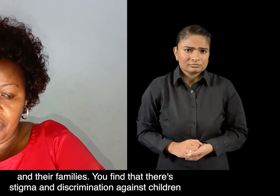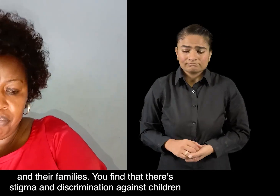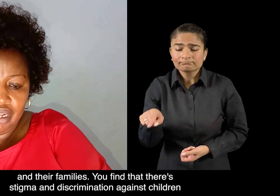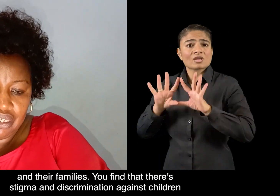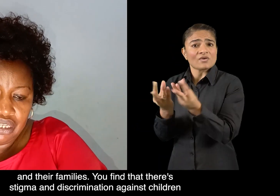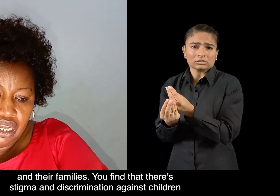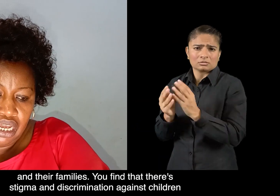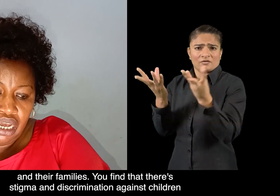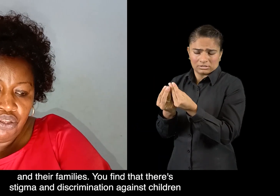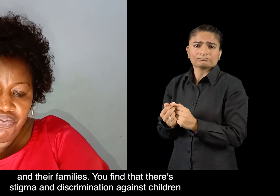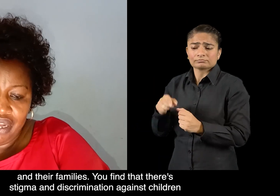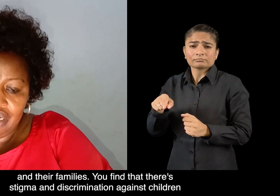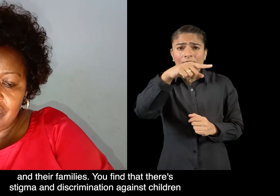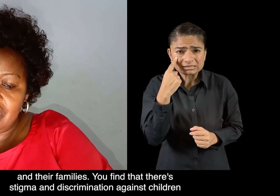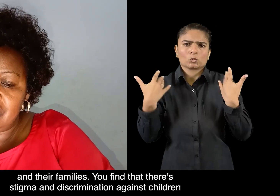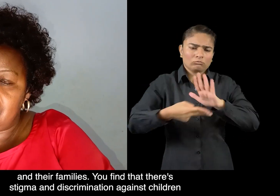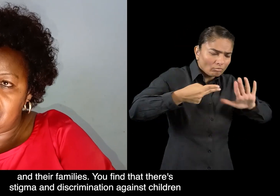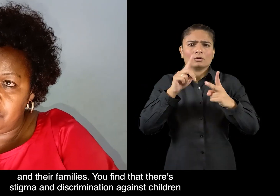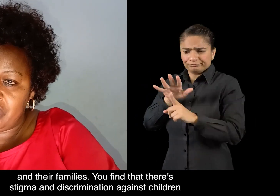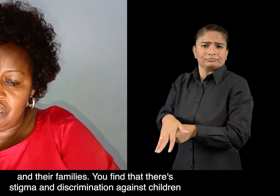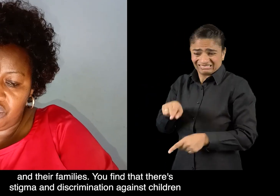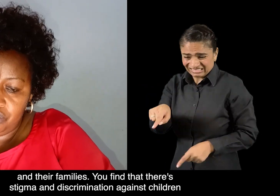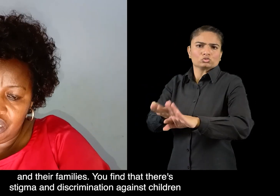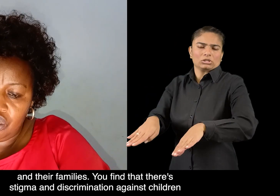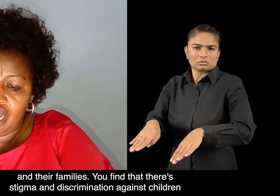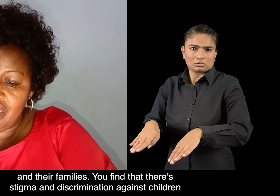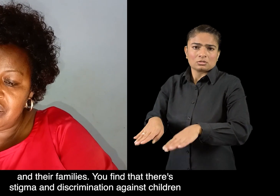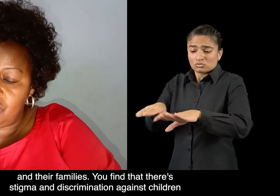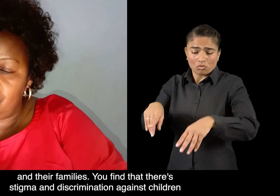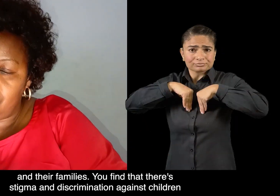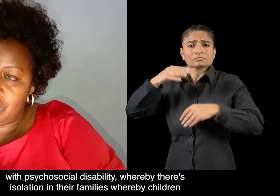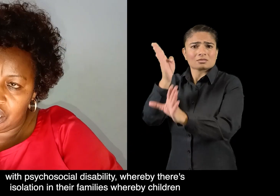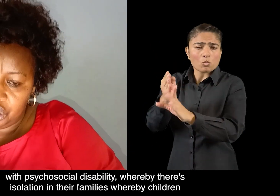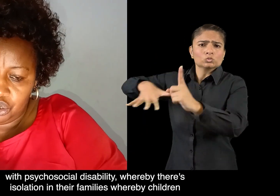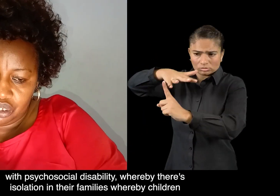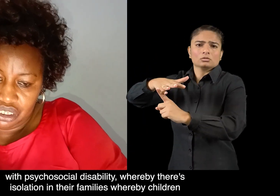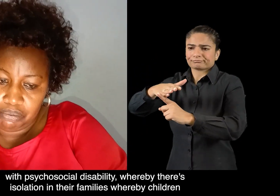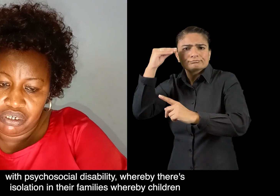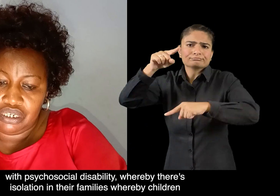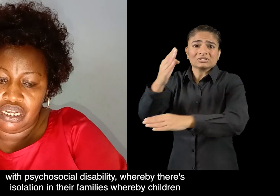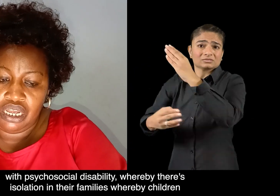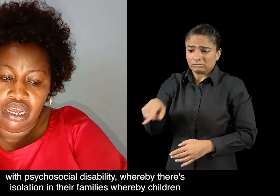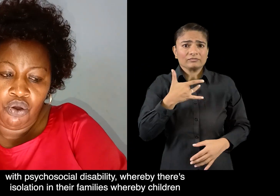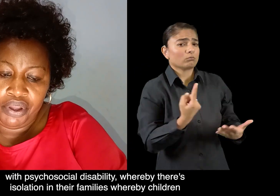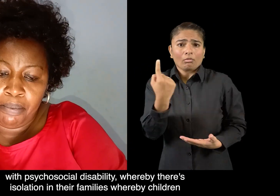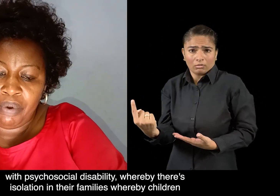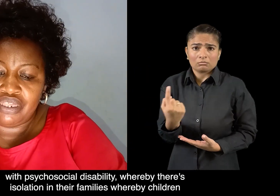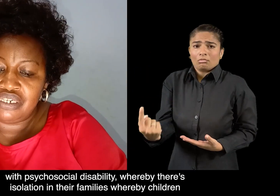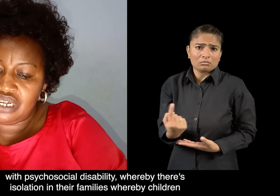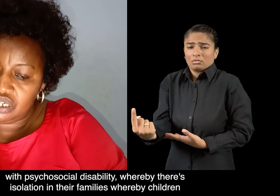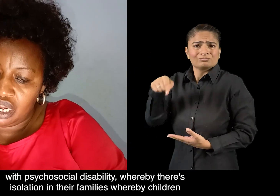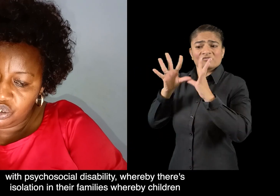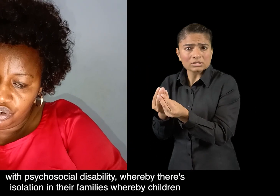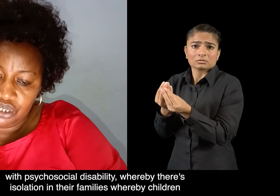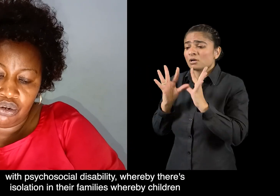their families. You find that there is stigma and discrimination against children with psychosocial disability, whereby there